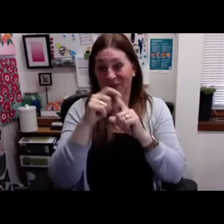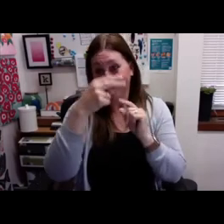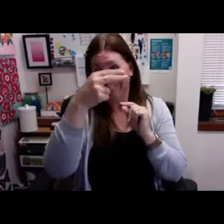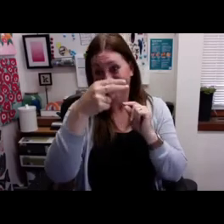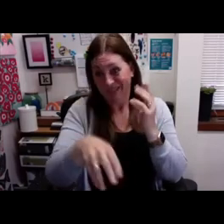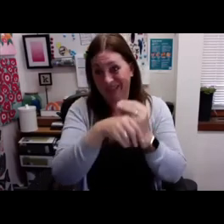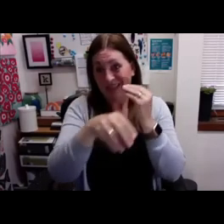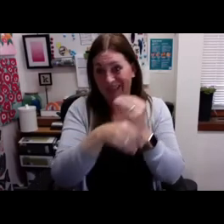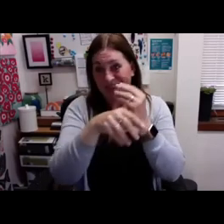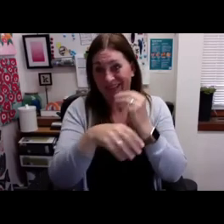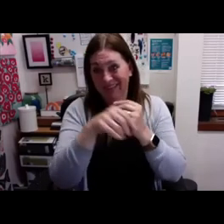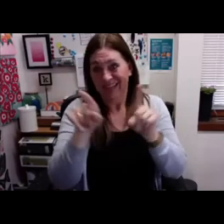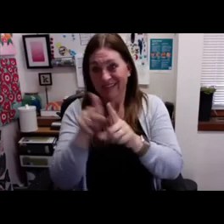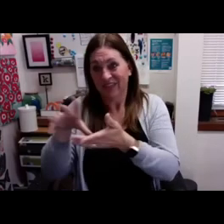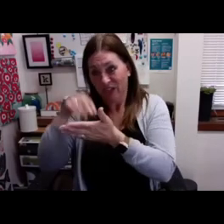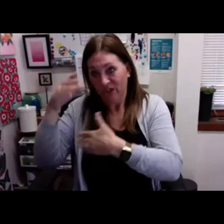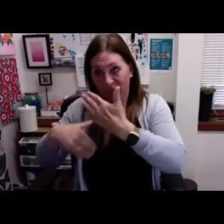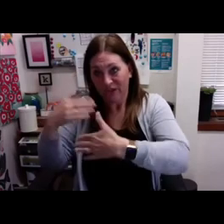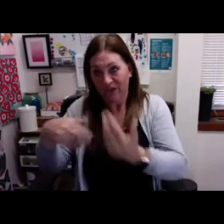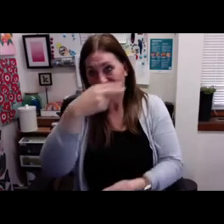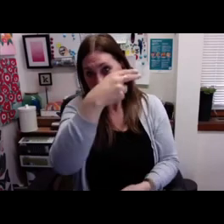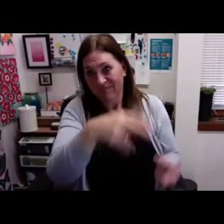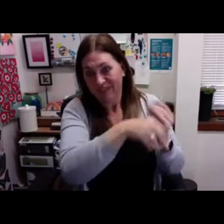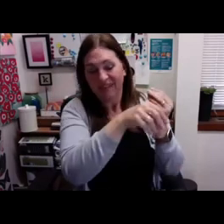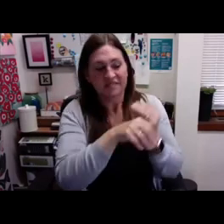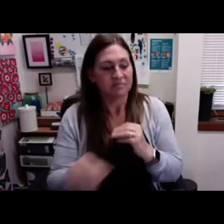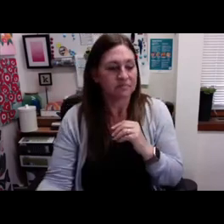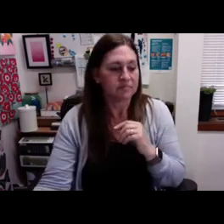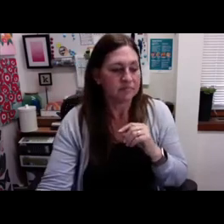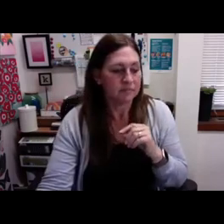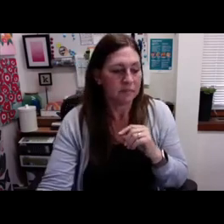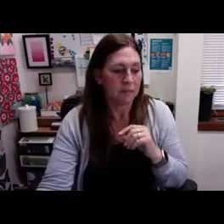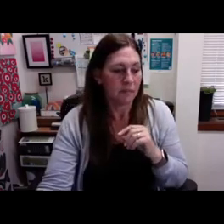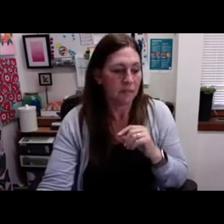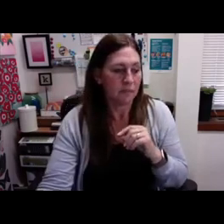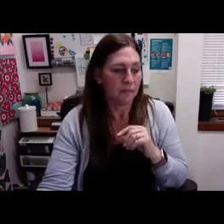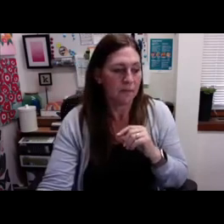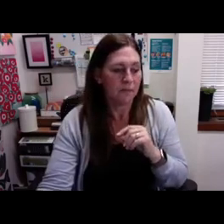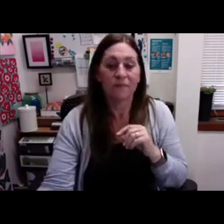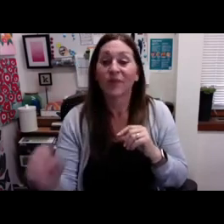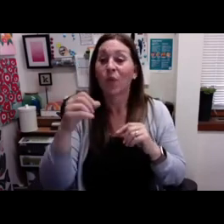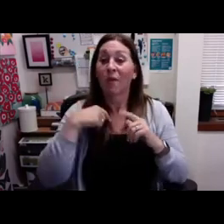And the kids just kind of add words as they go along, as they learn, and they just add as they go.